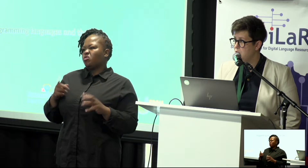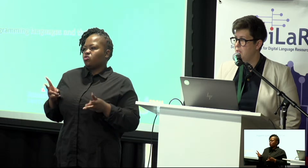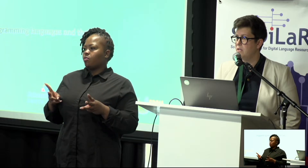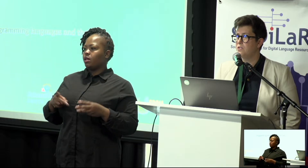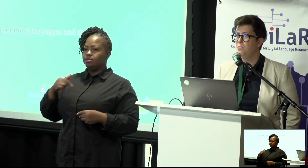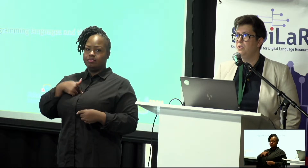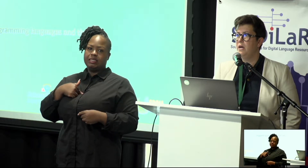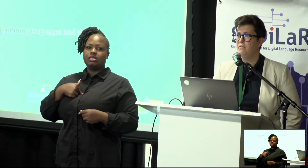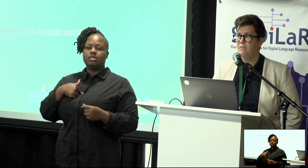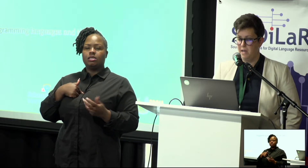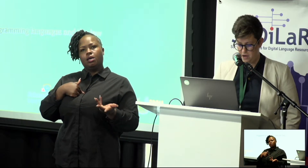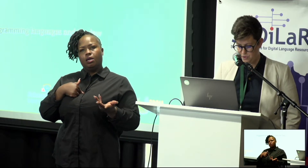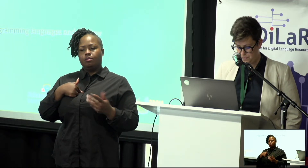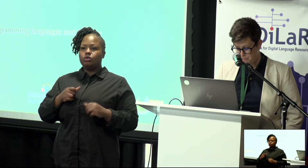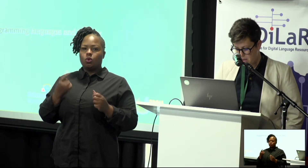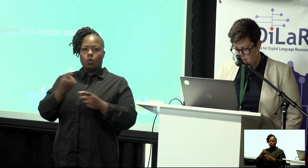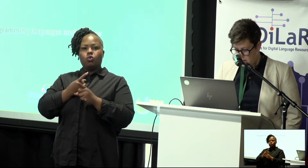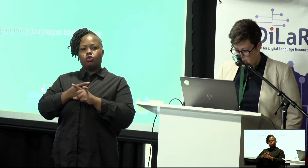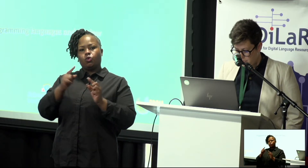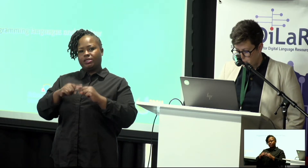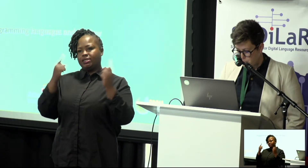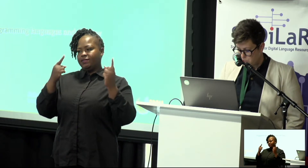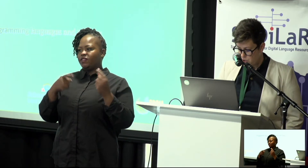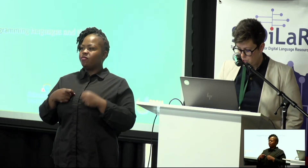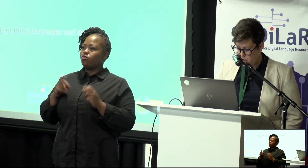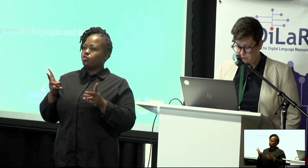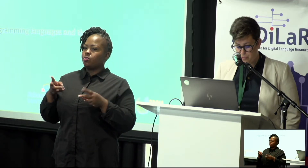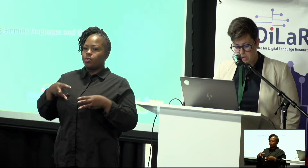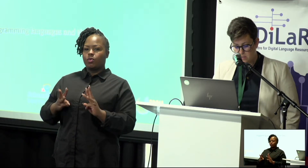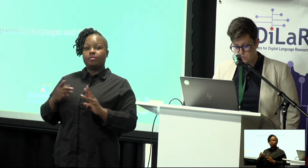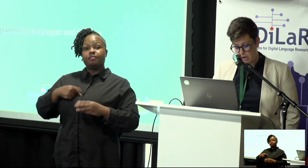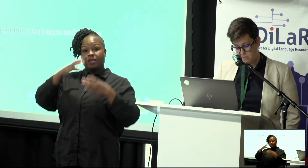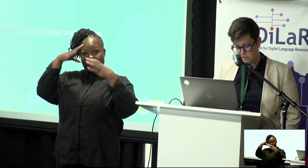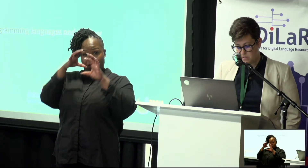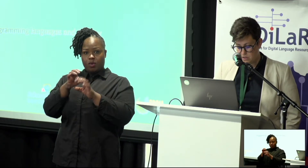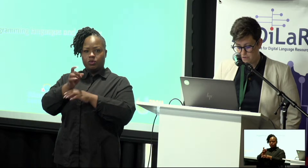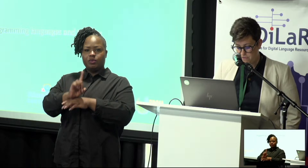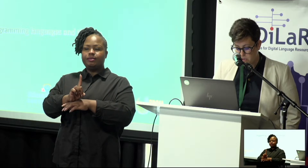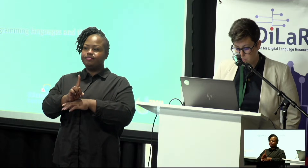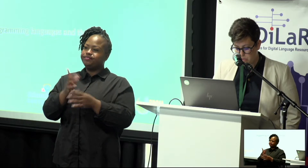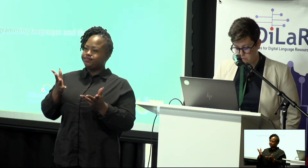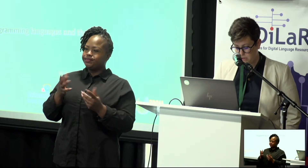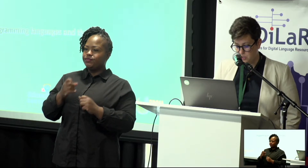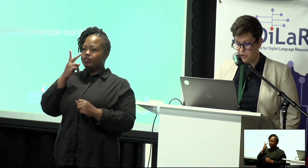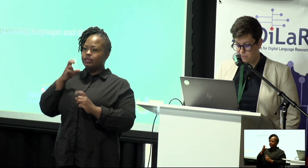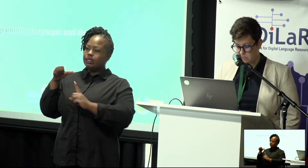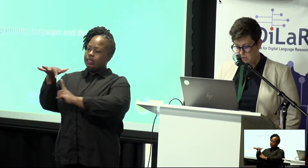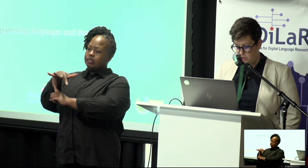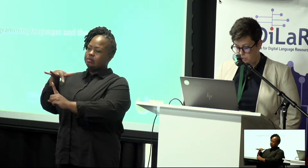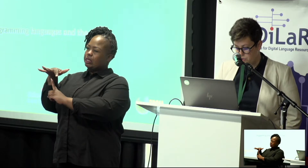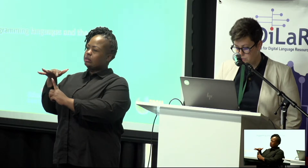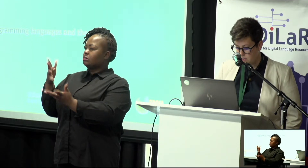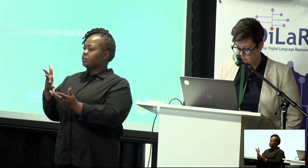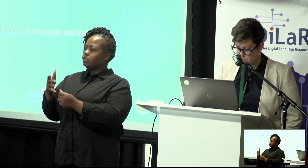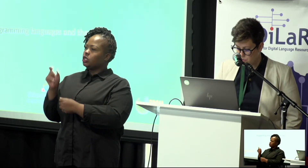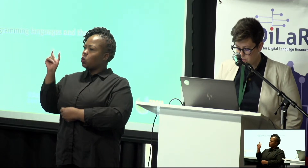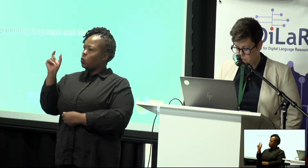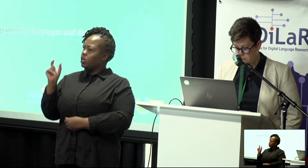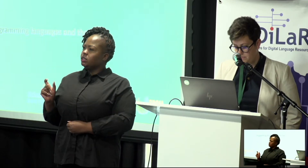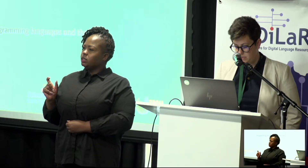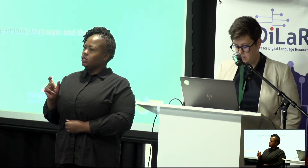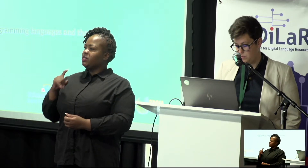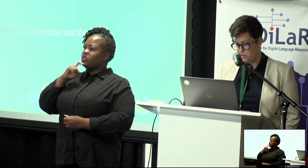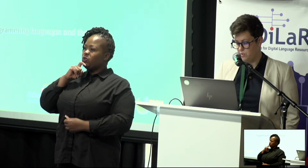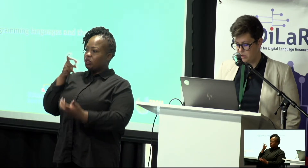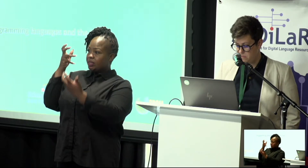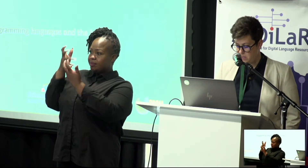context I was doing it, would have allowed. I focus solely on the presence or absence of field-specific terms used. This